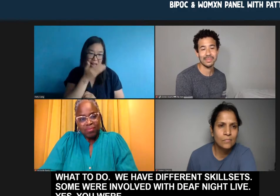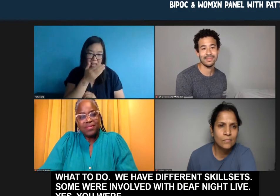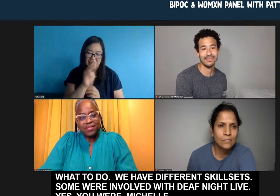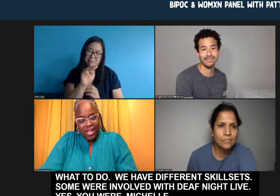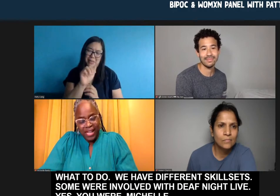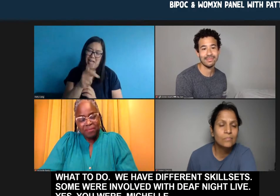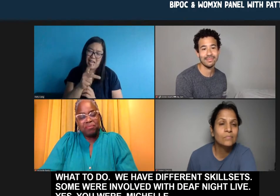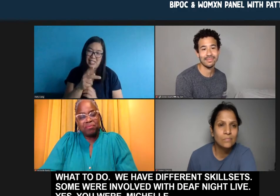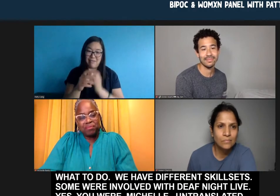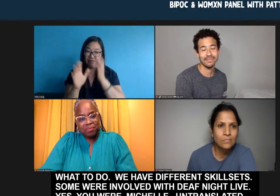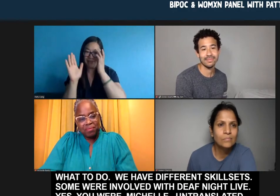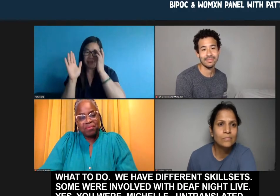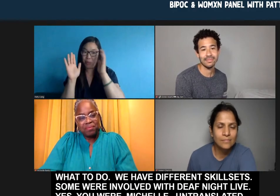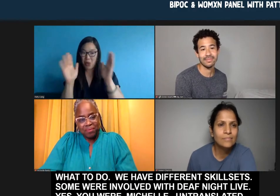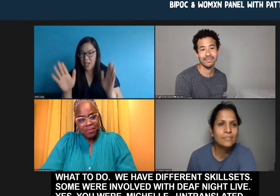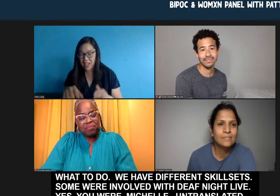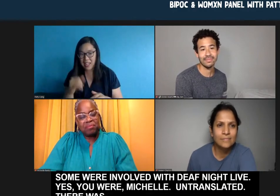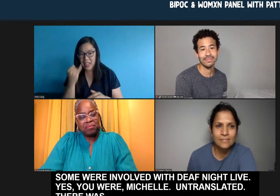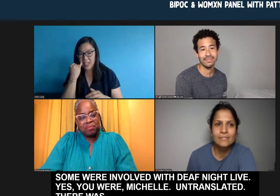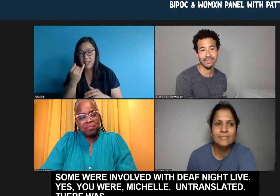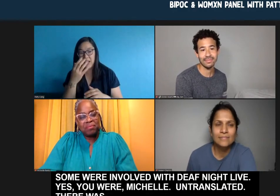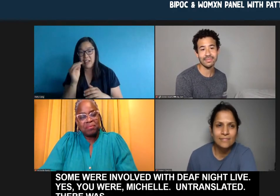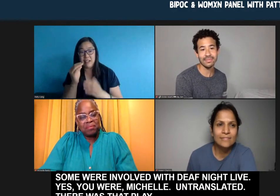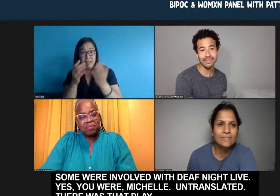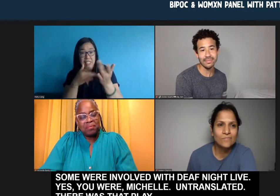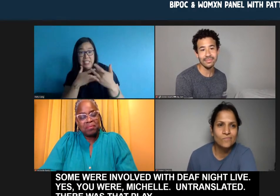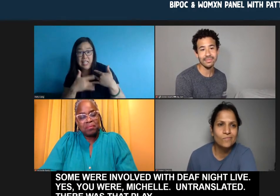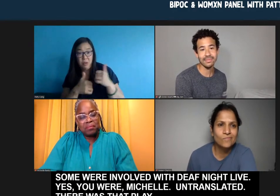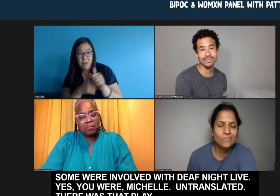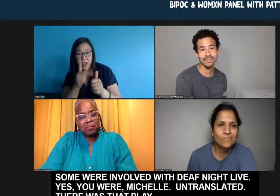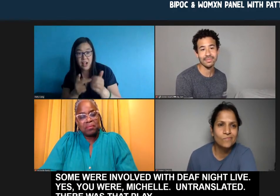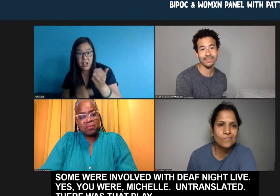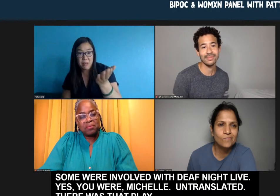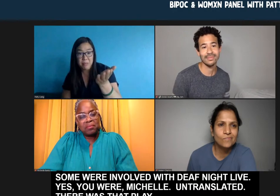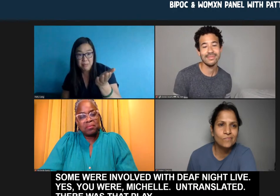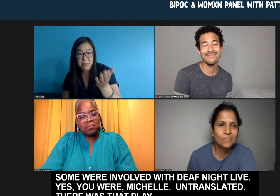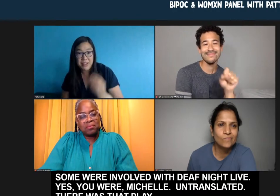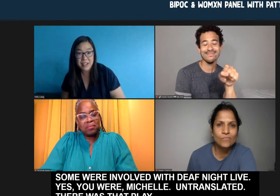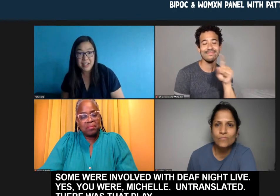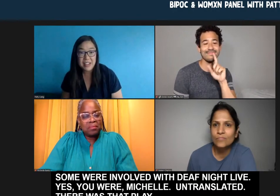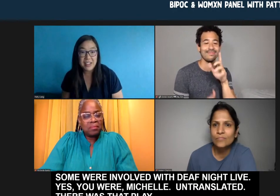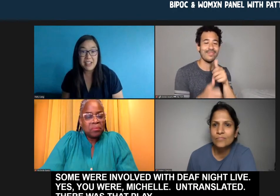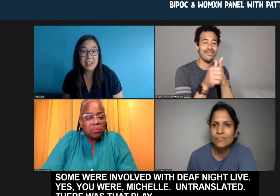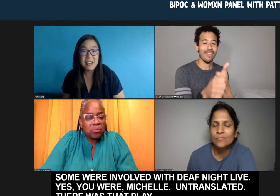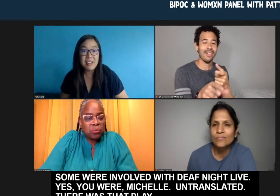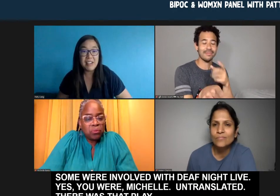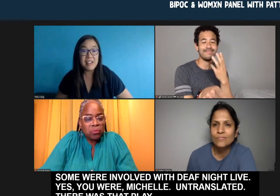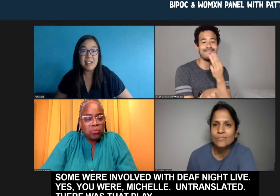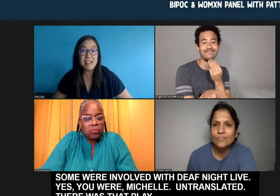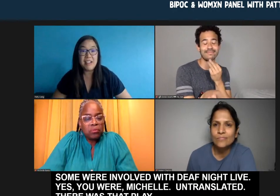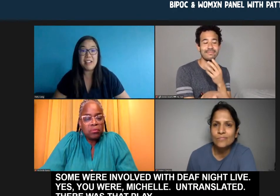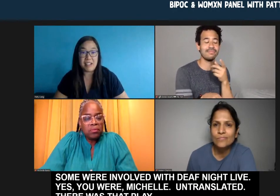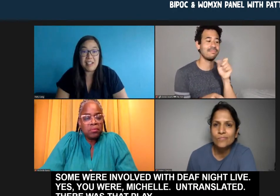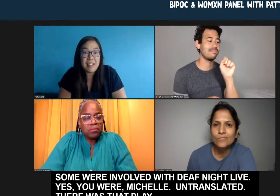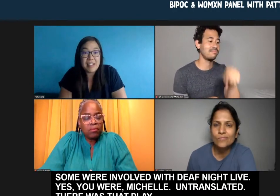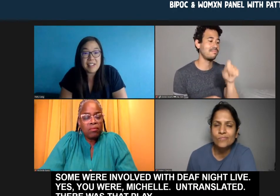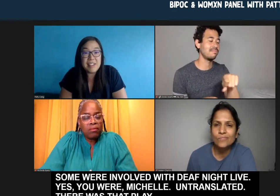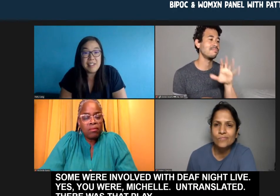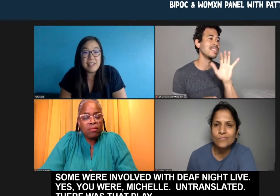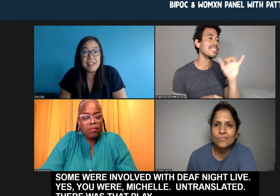that play, We Wear the Mask. So there's all these different things in Dickie Hartz. So you were involved with that as well. Yes. And I could follow